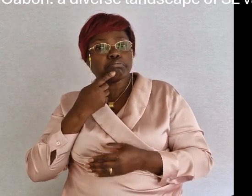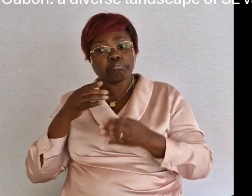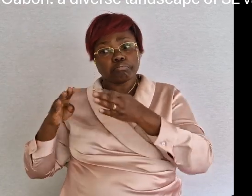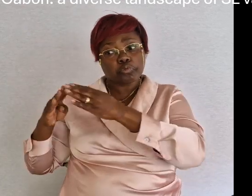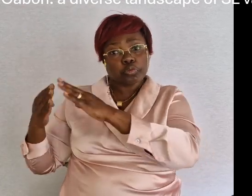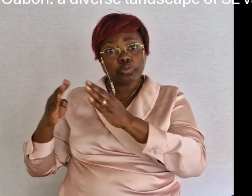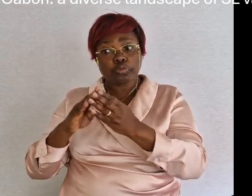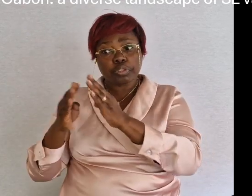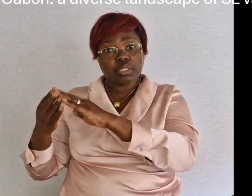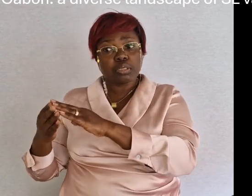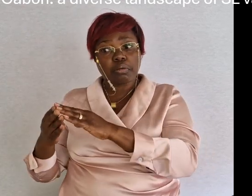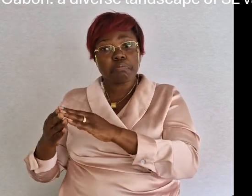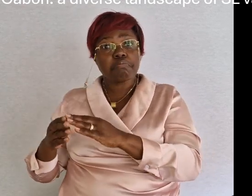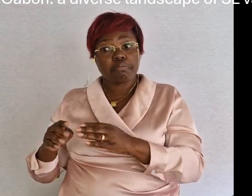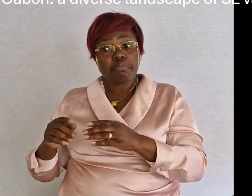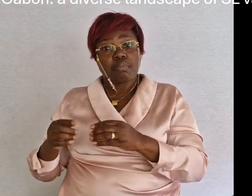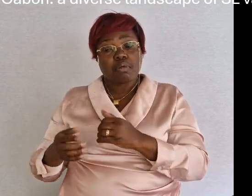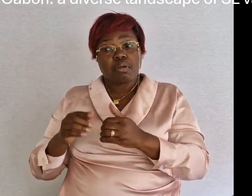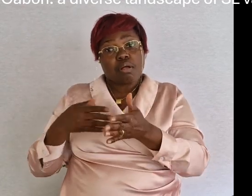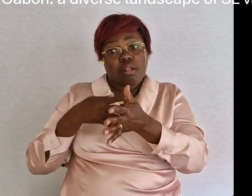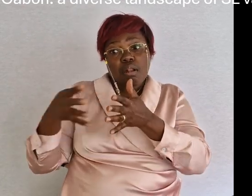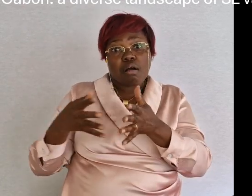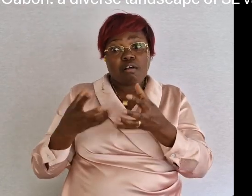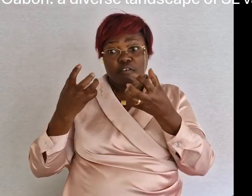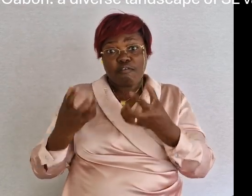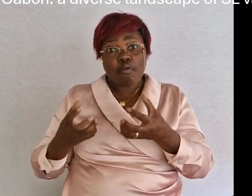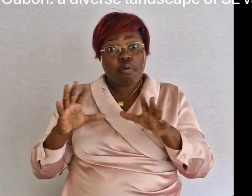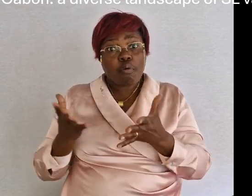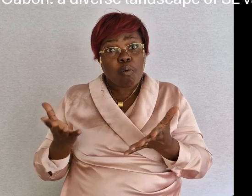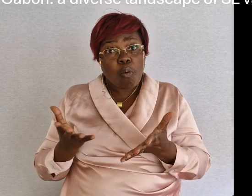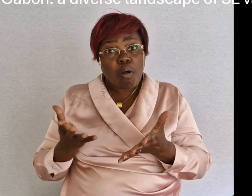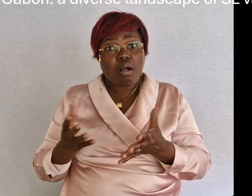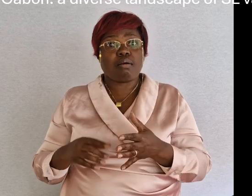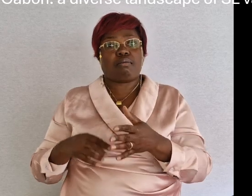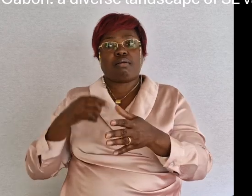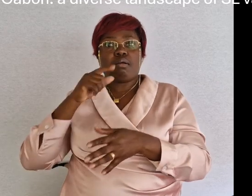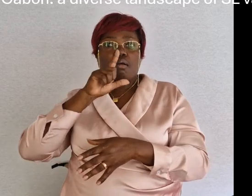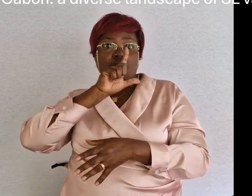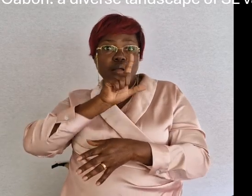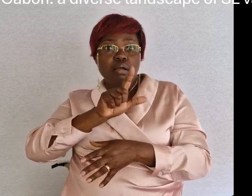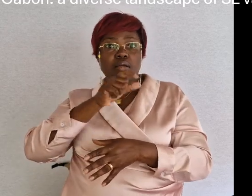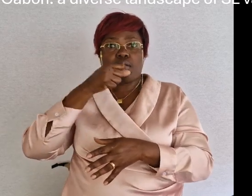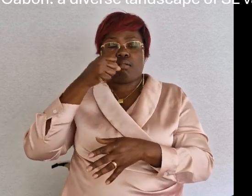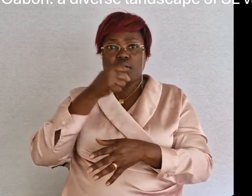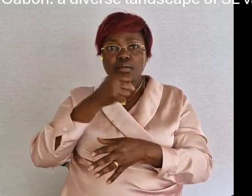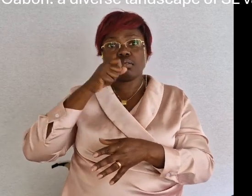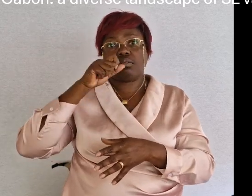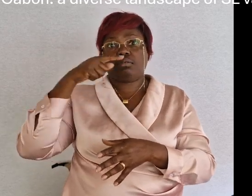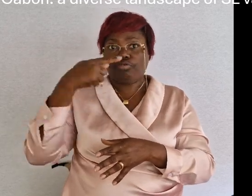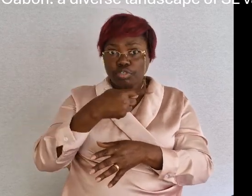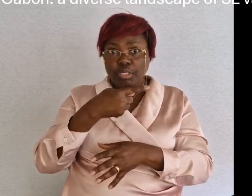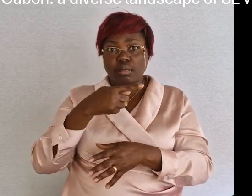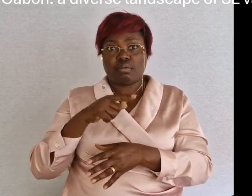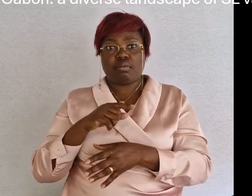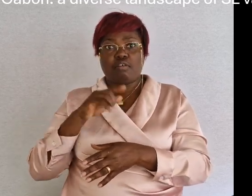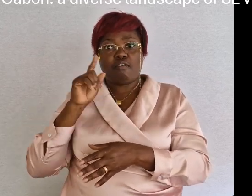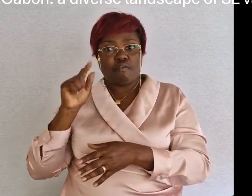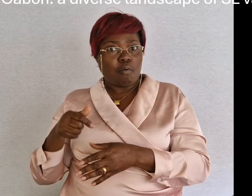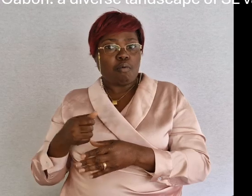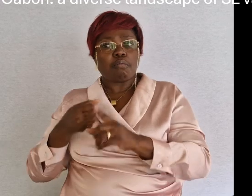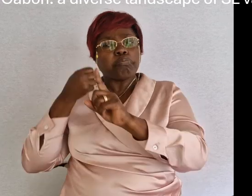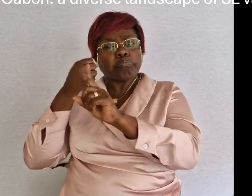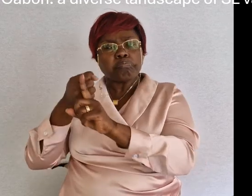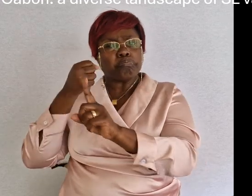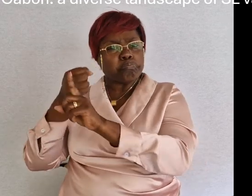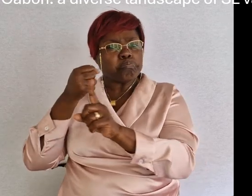And then the deaf community themselves, they really want, what do they really want? Well, basically, they want the